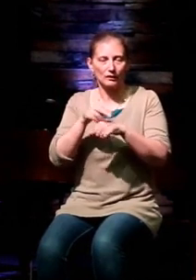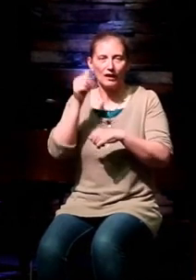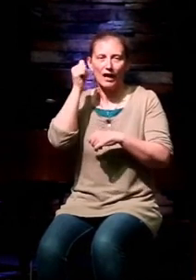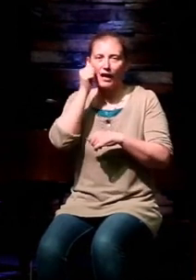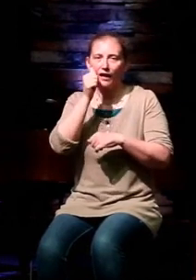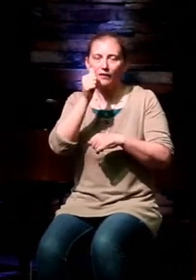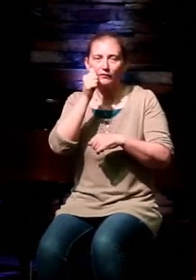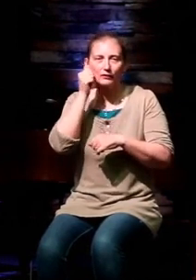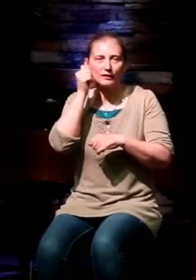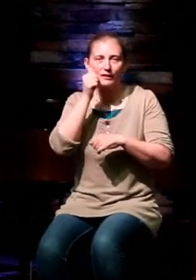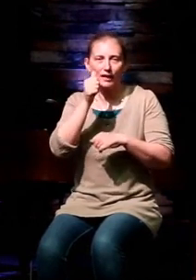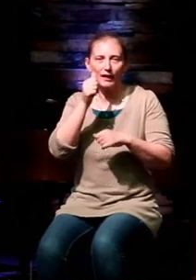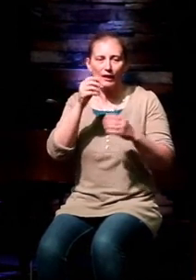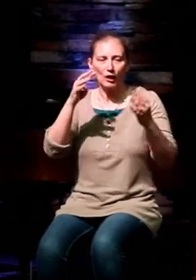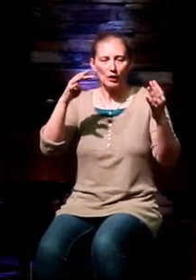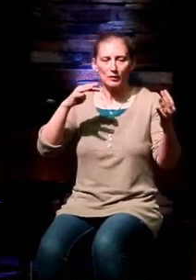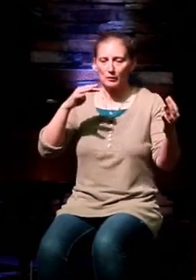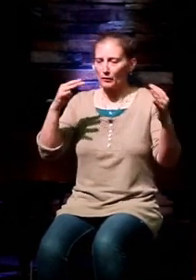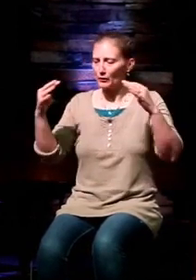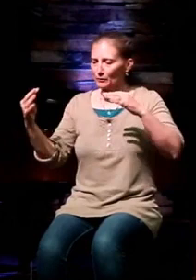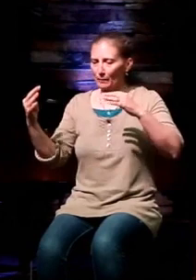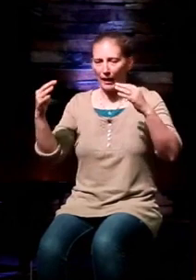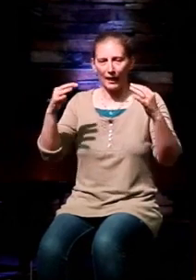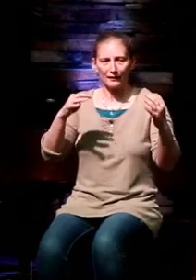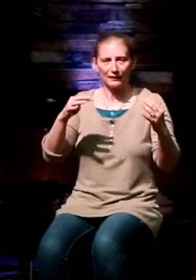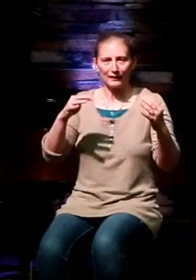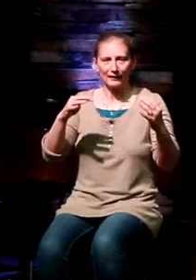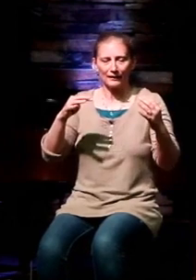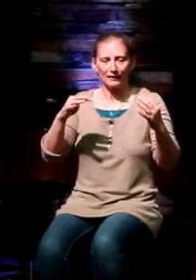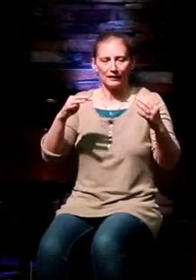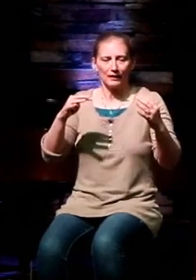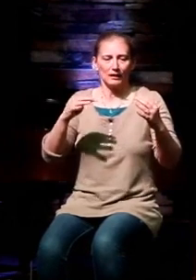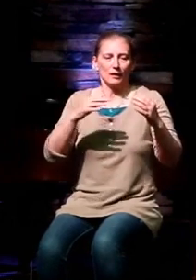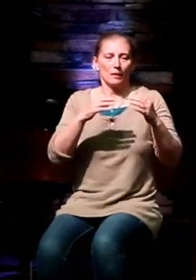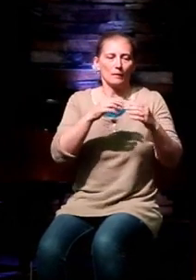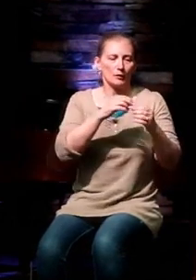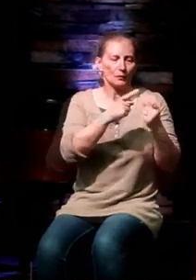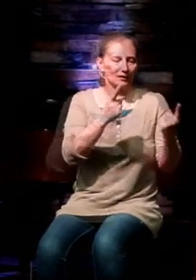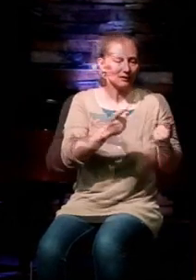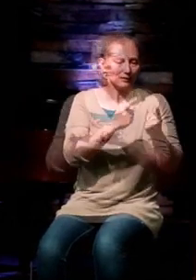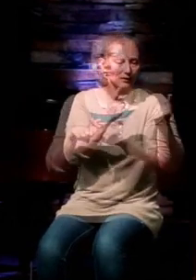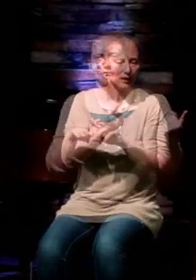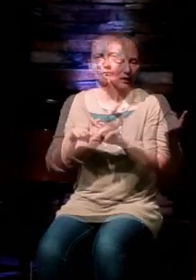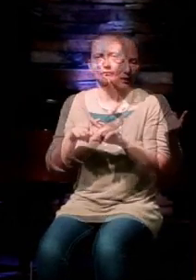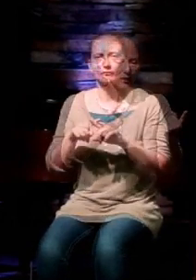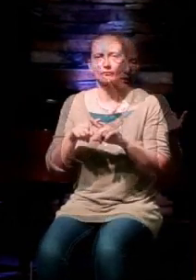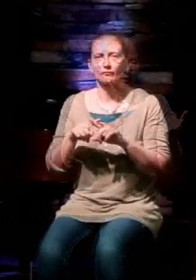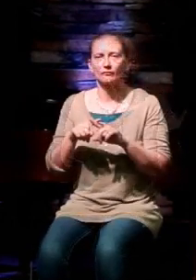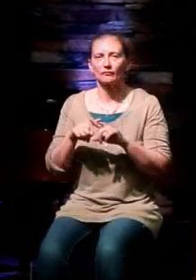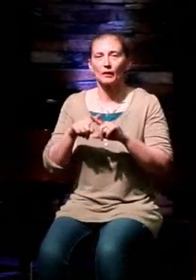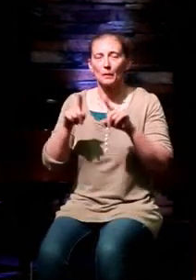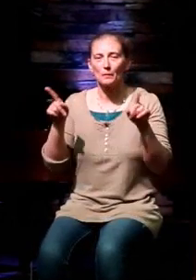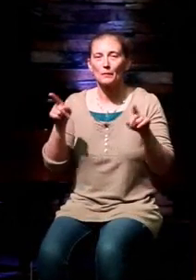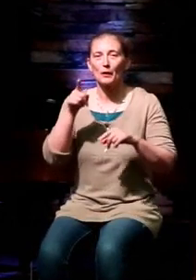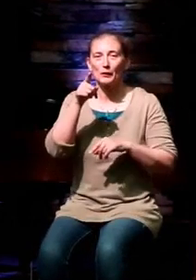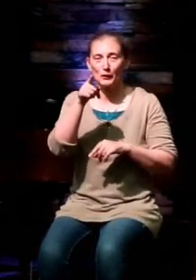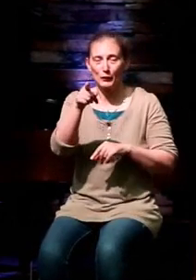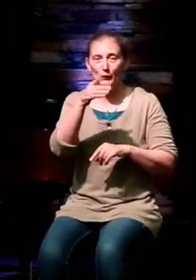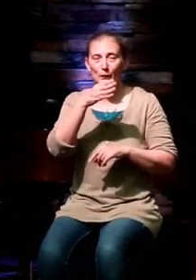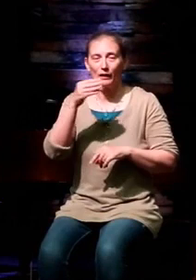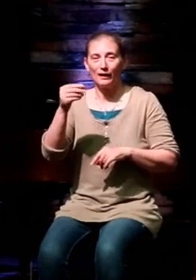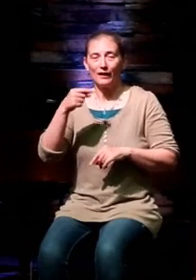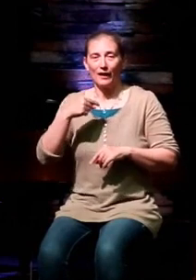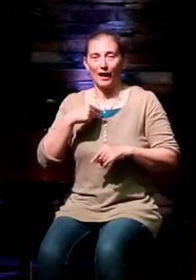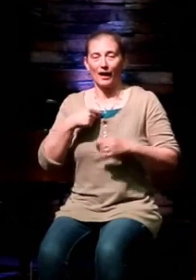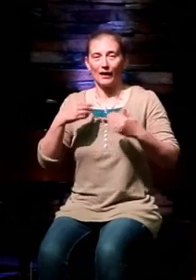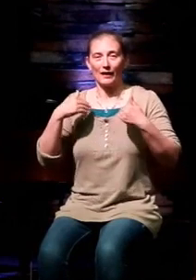against our spiritual nature. There's a war going on and wants to defeat us. But you and I have the power of the